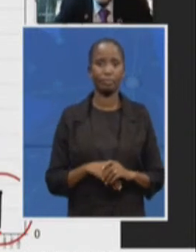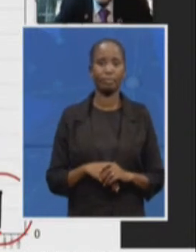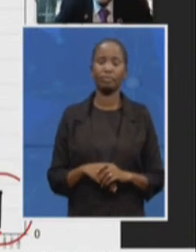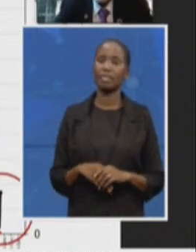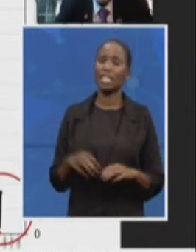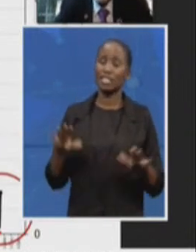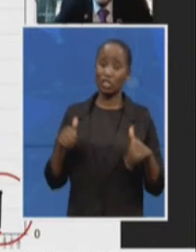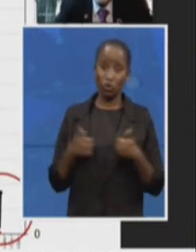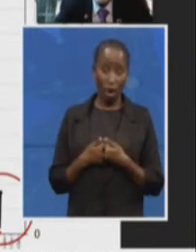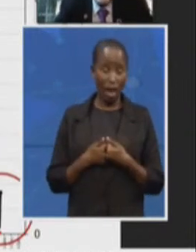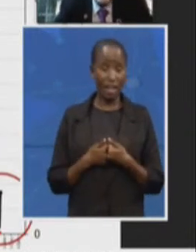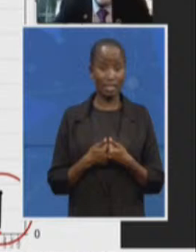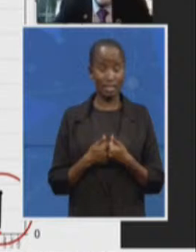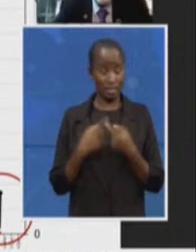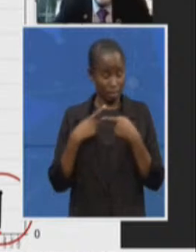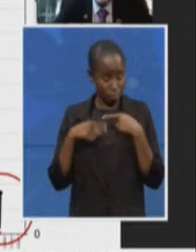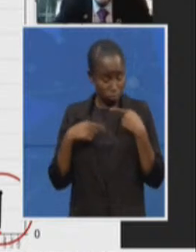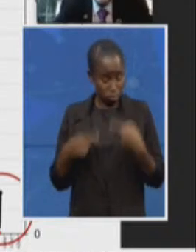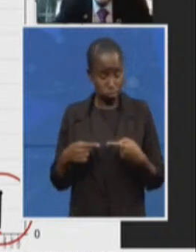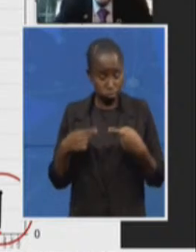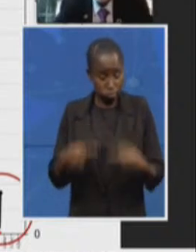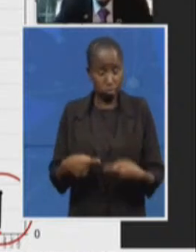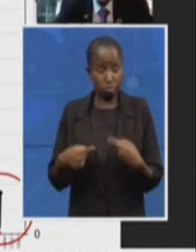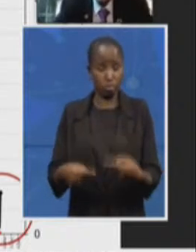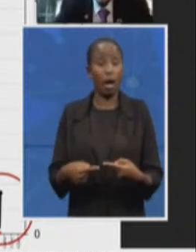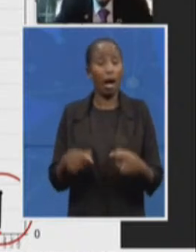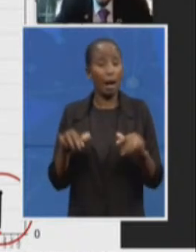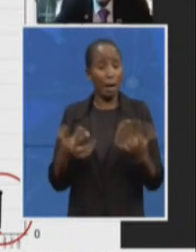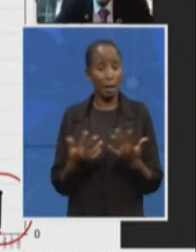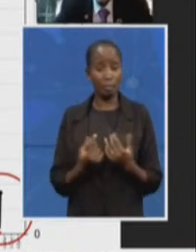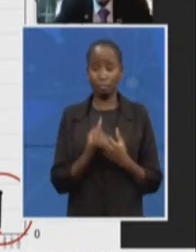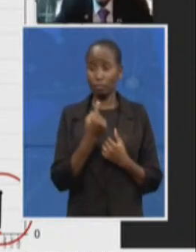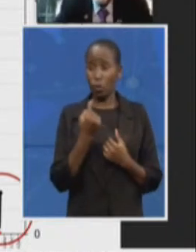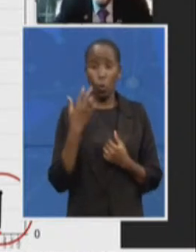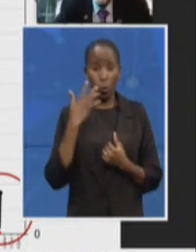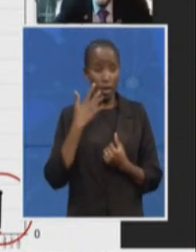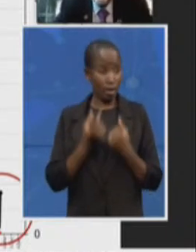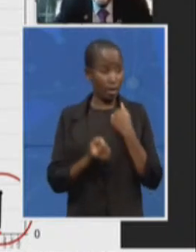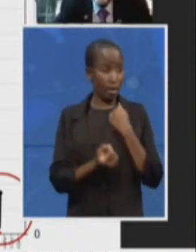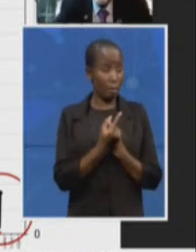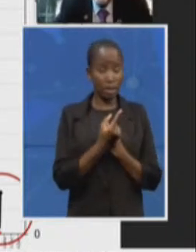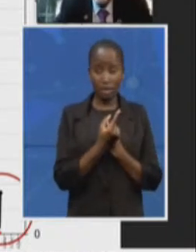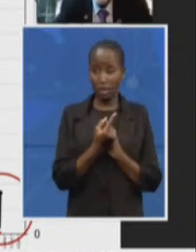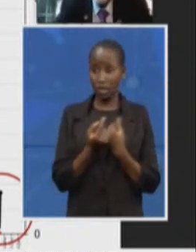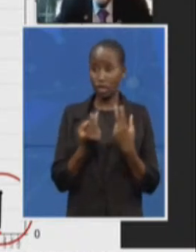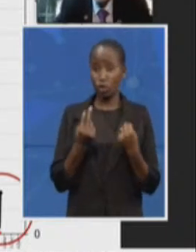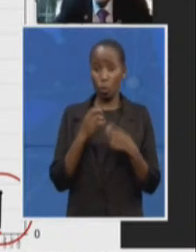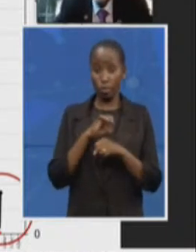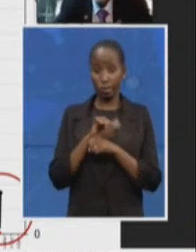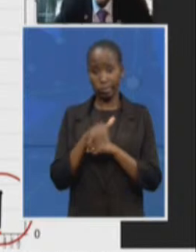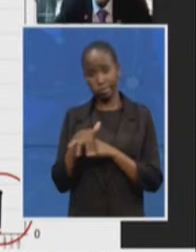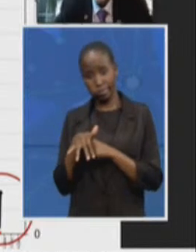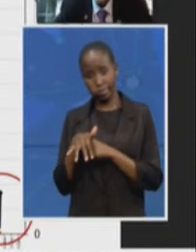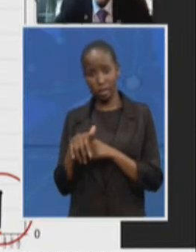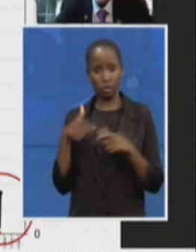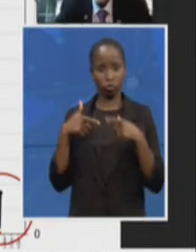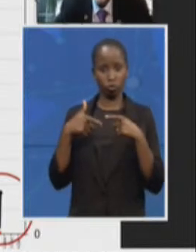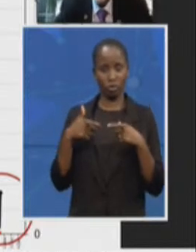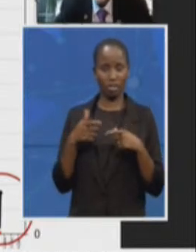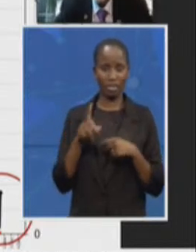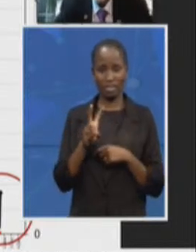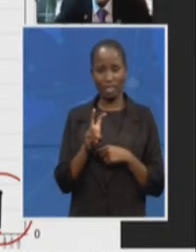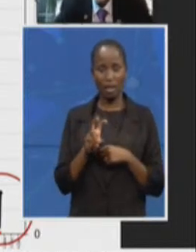with each new variant. And if we look at the epidemic and the state of our current epidemic in South